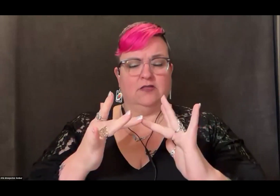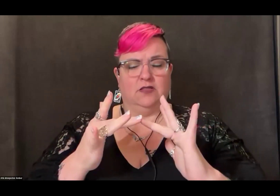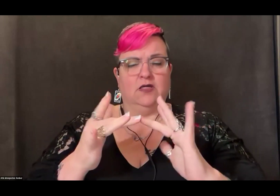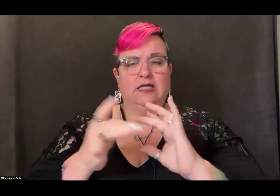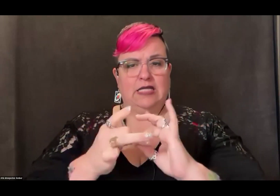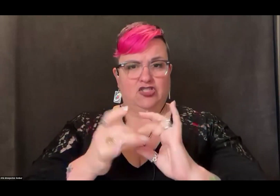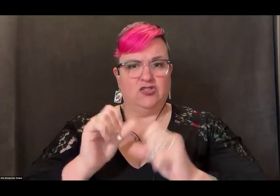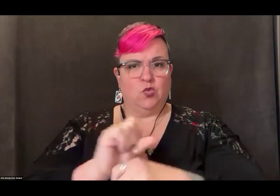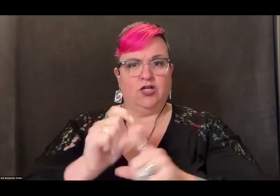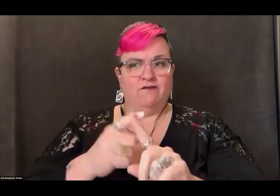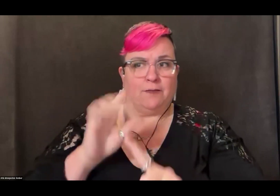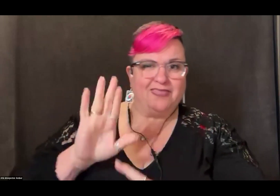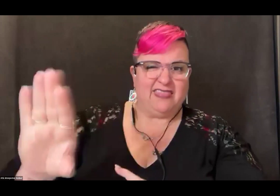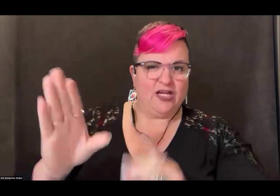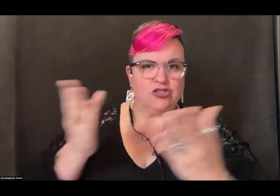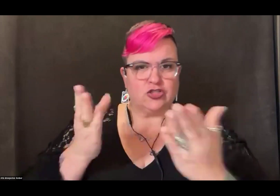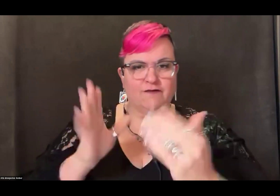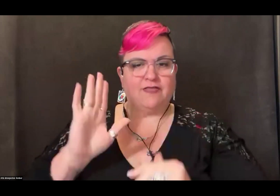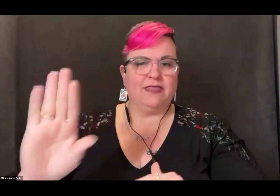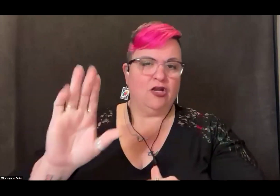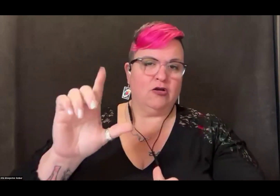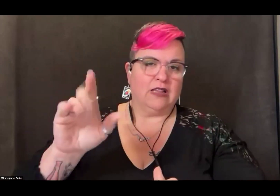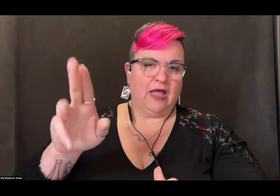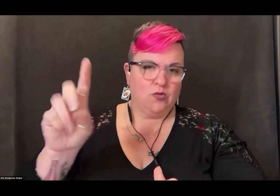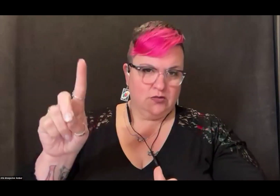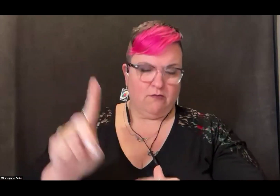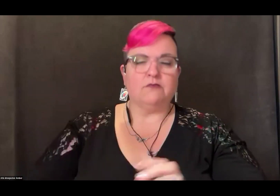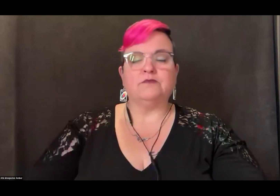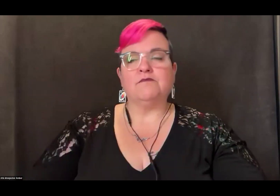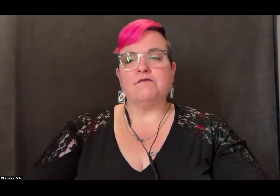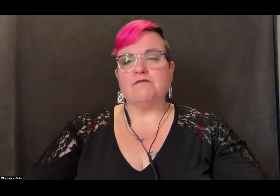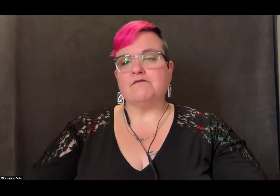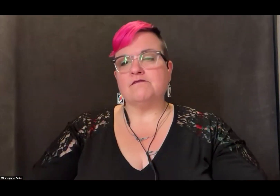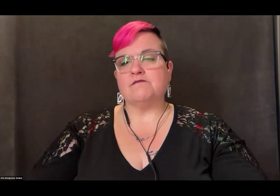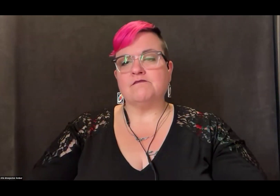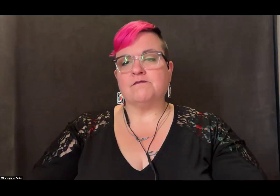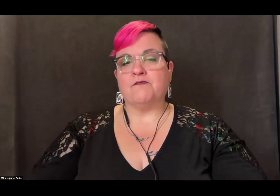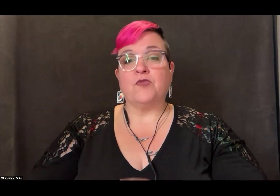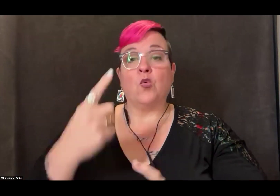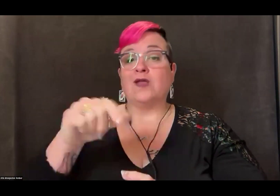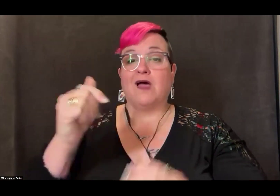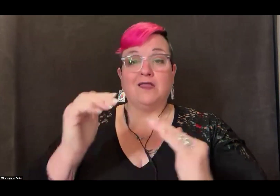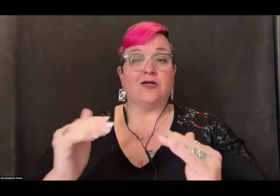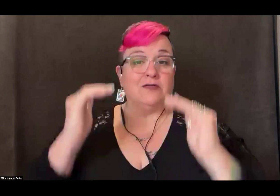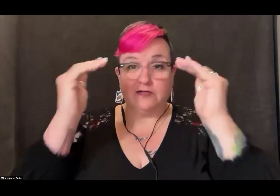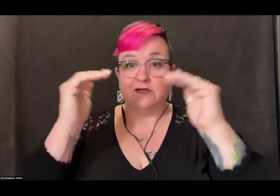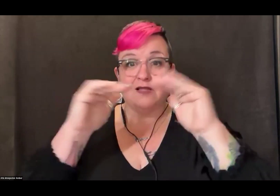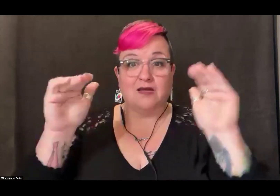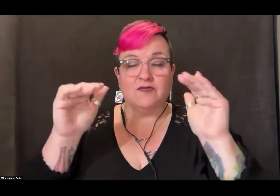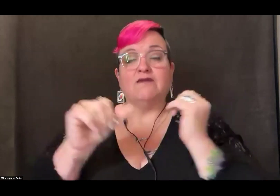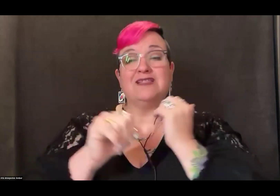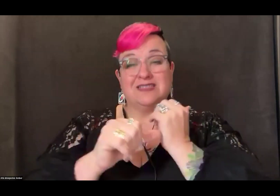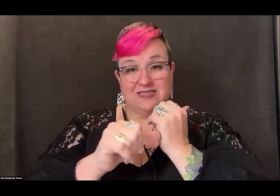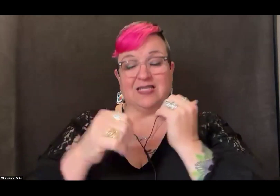from their servers, which is their cloud. And then one more level higher than